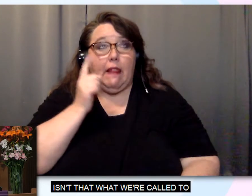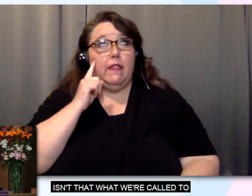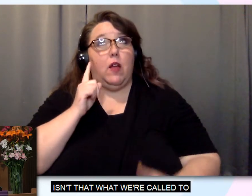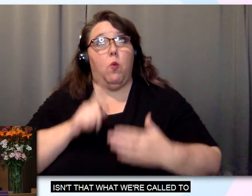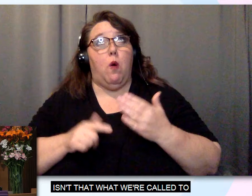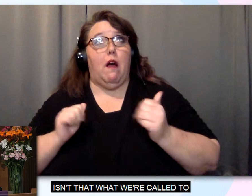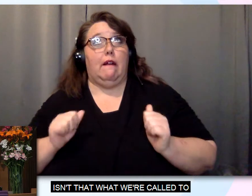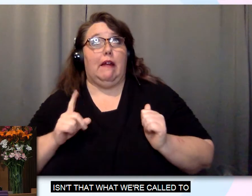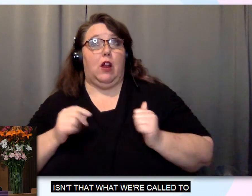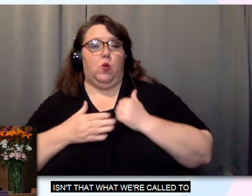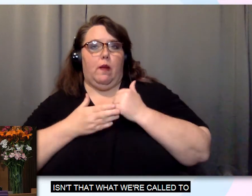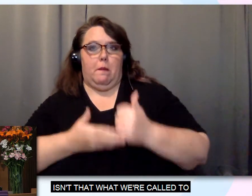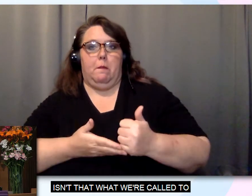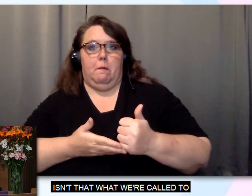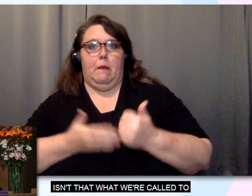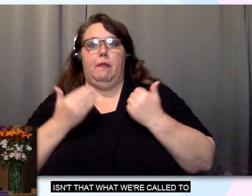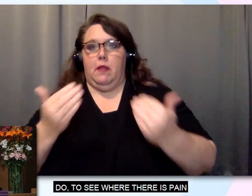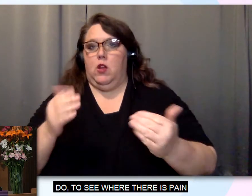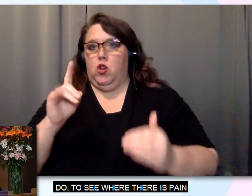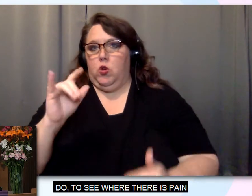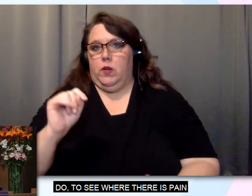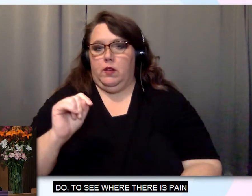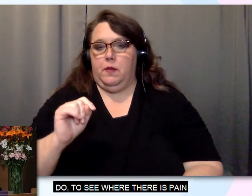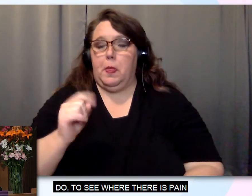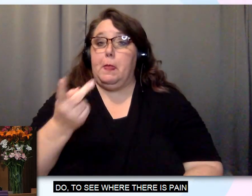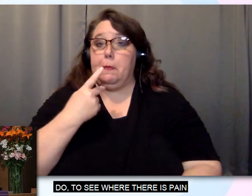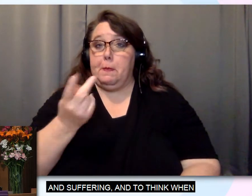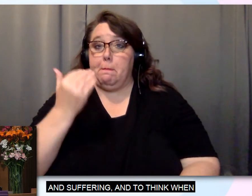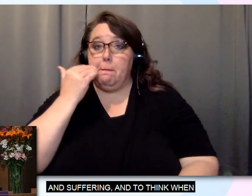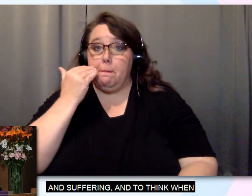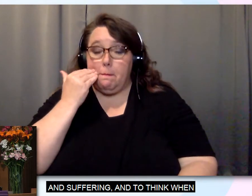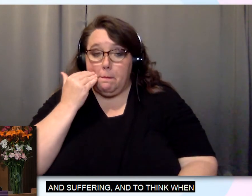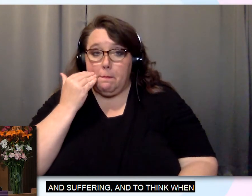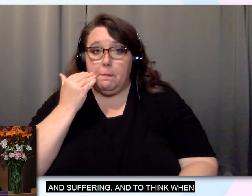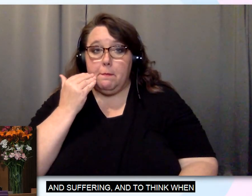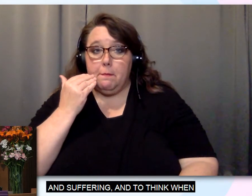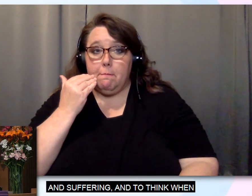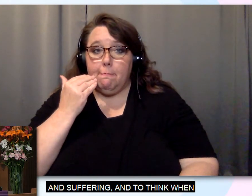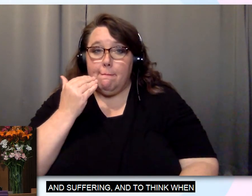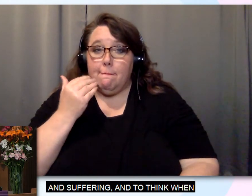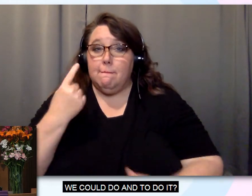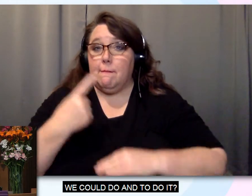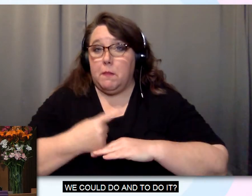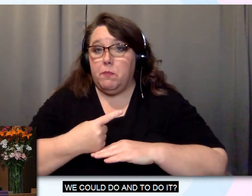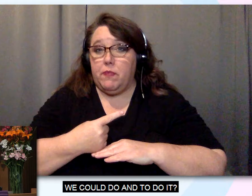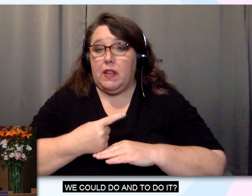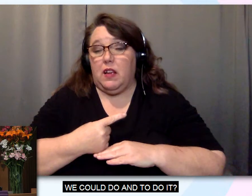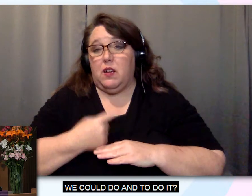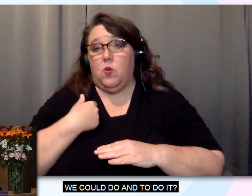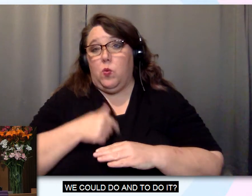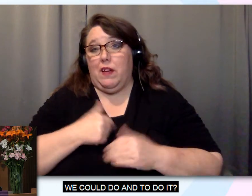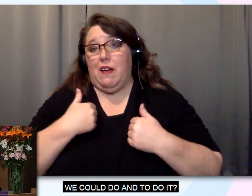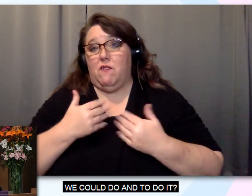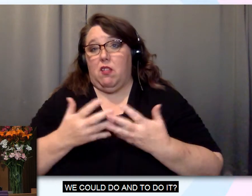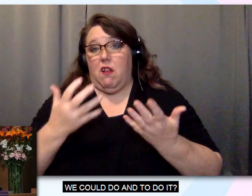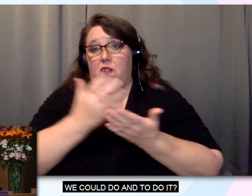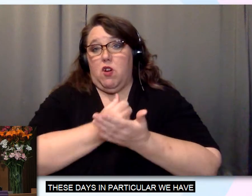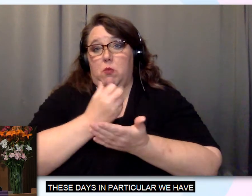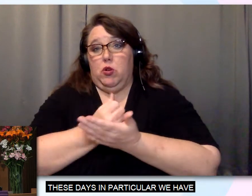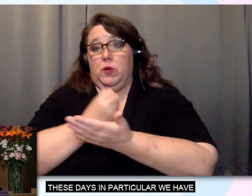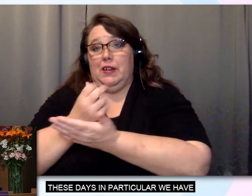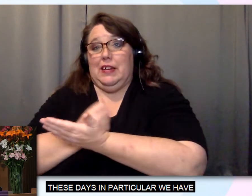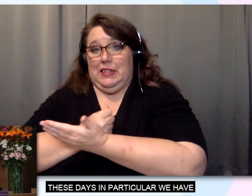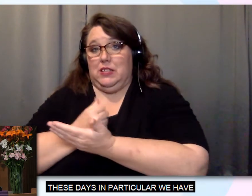and suffering, and to think what we can do, and to do it. And as you and I know, these days in particular, we